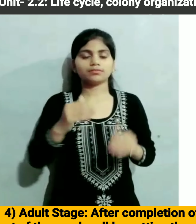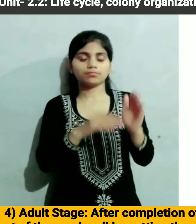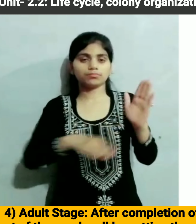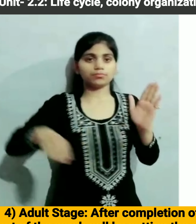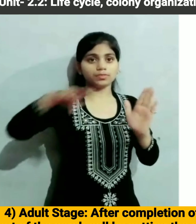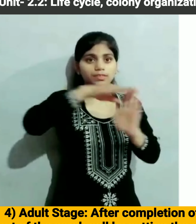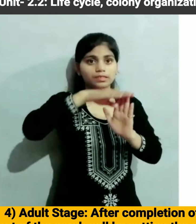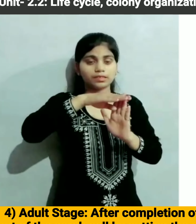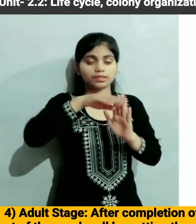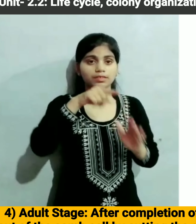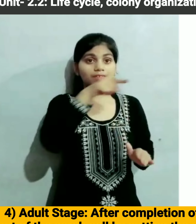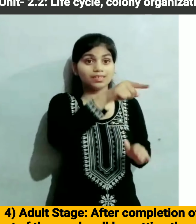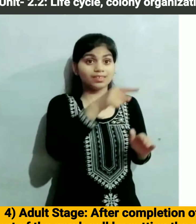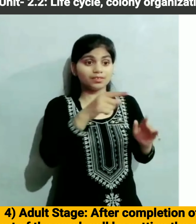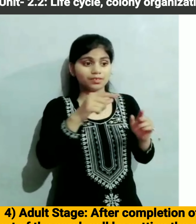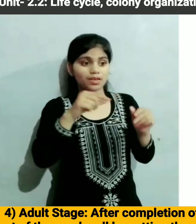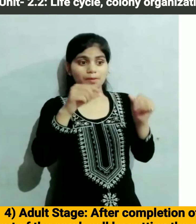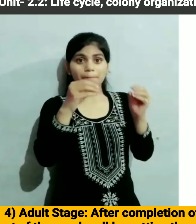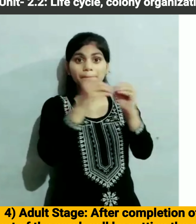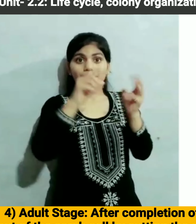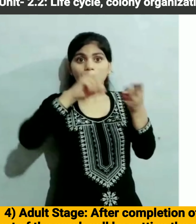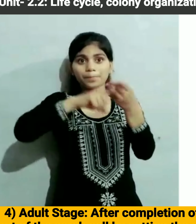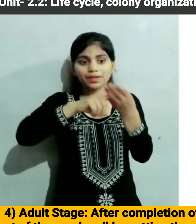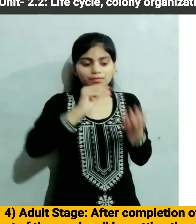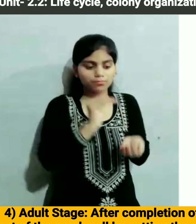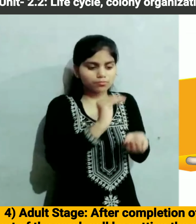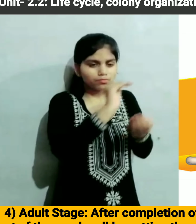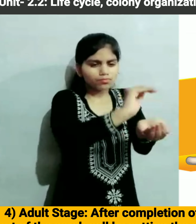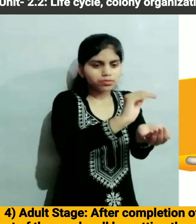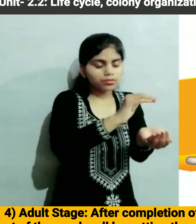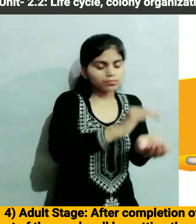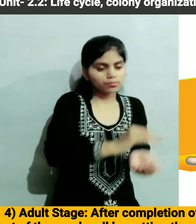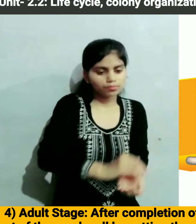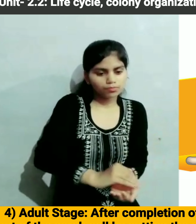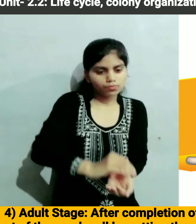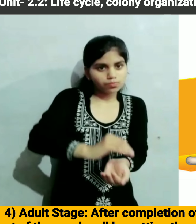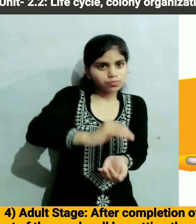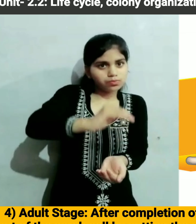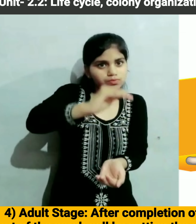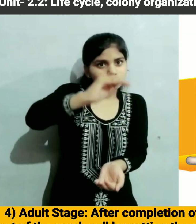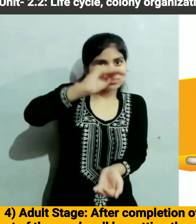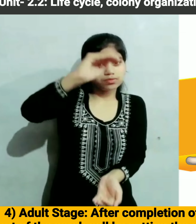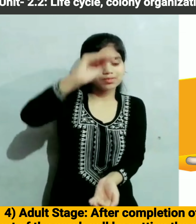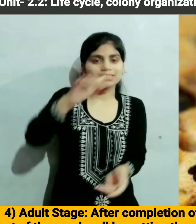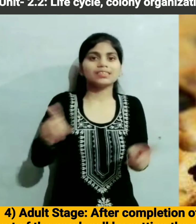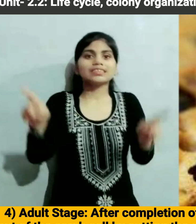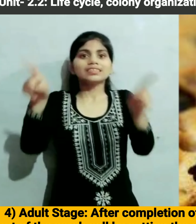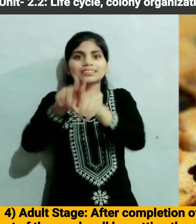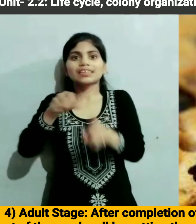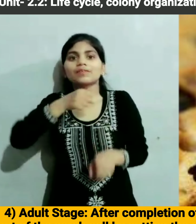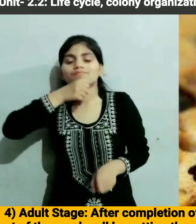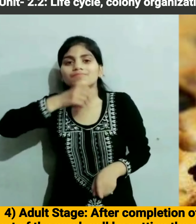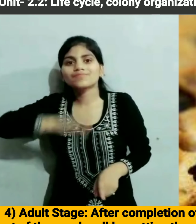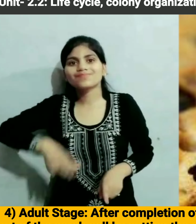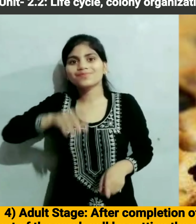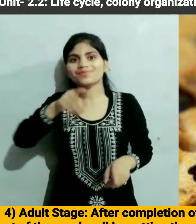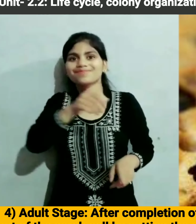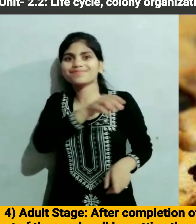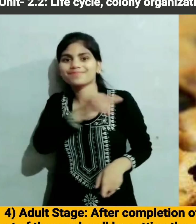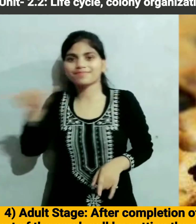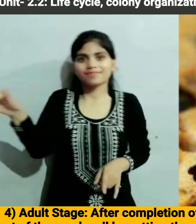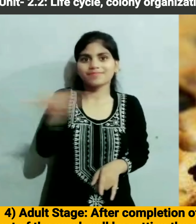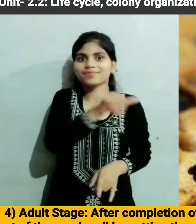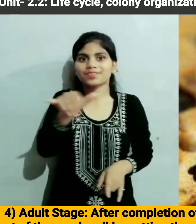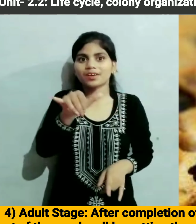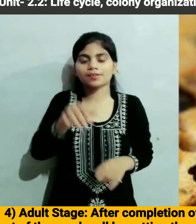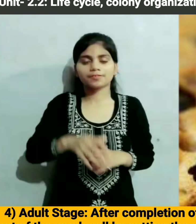into adult bee, which emerges out of the comb cell by cutting the cell sap.